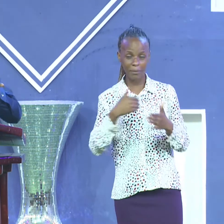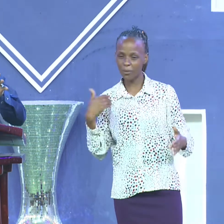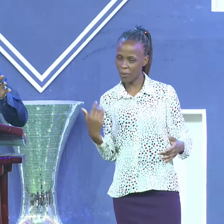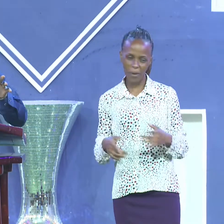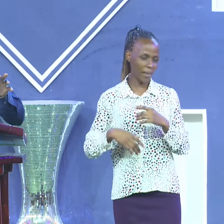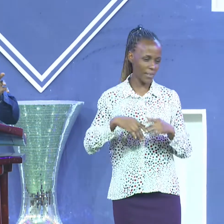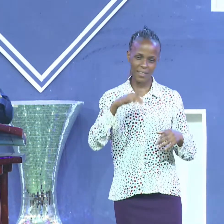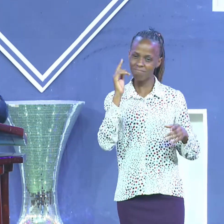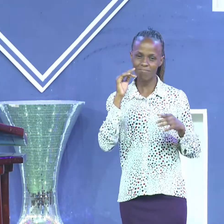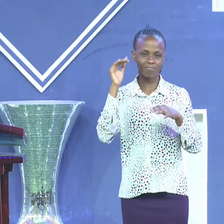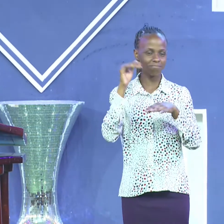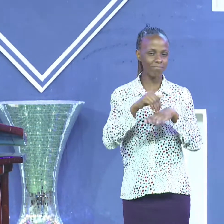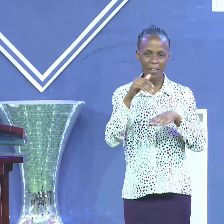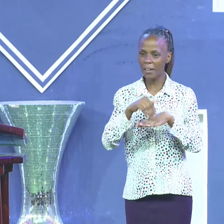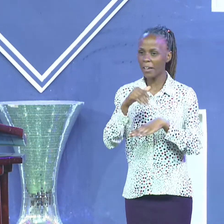Perhaps